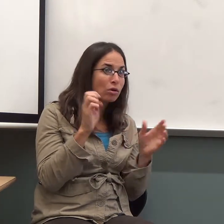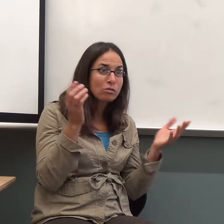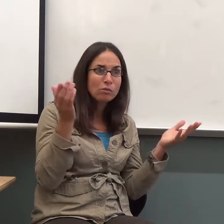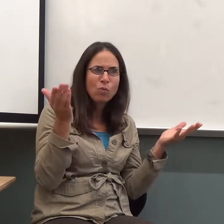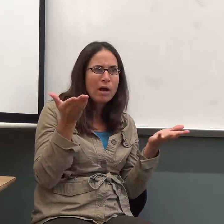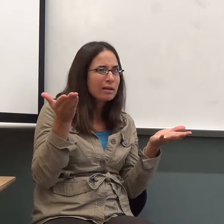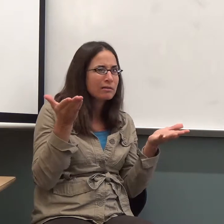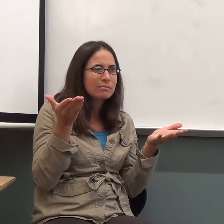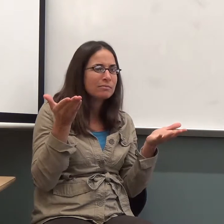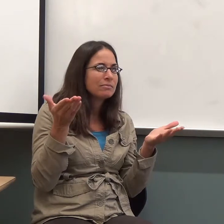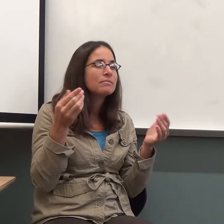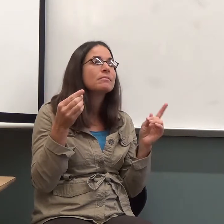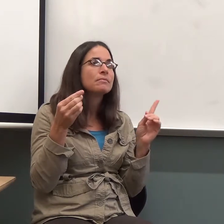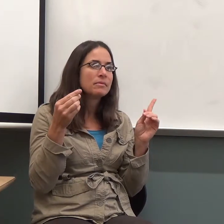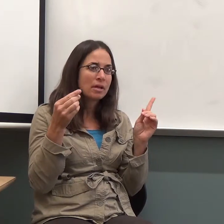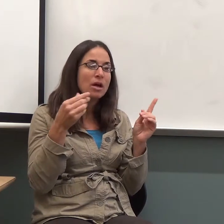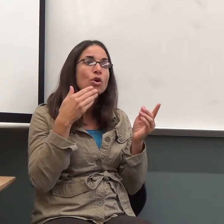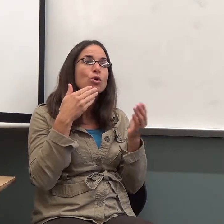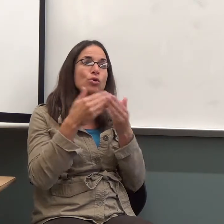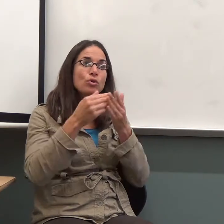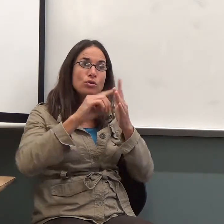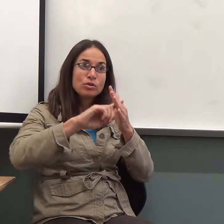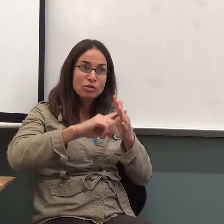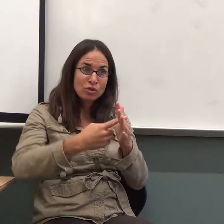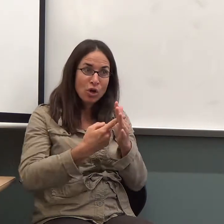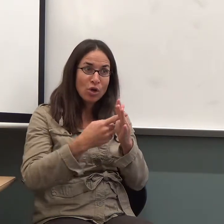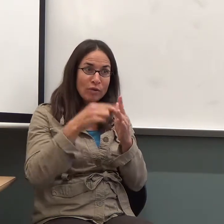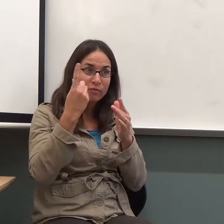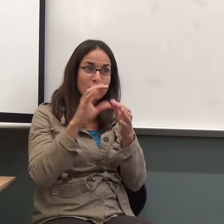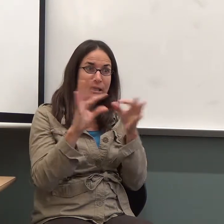job of starting a sentence because they have